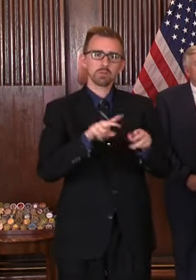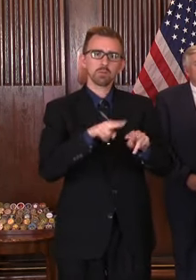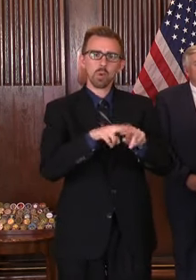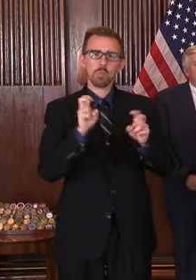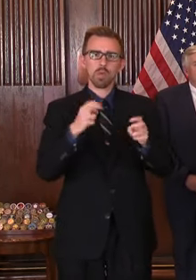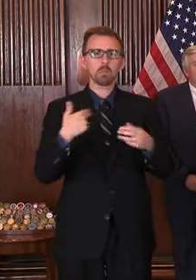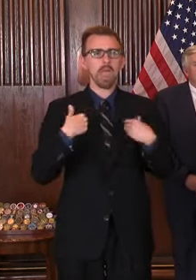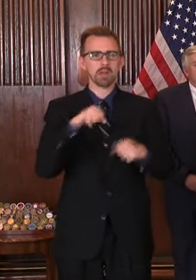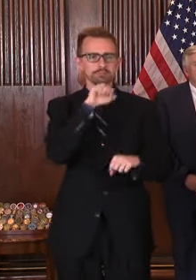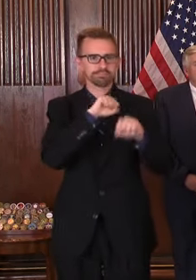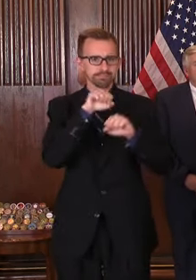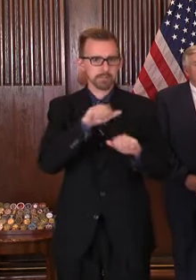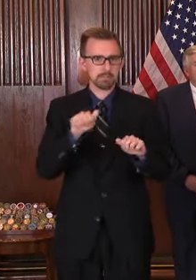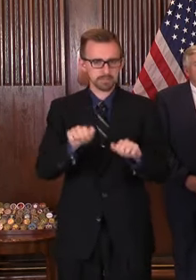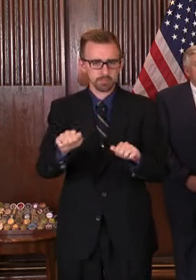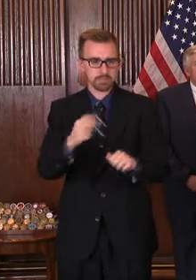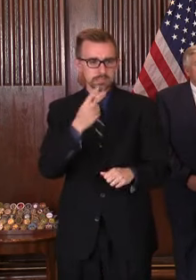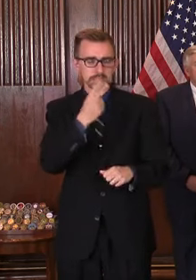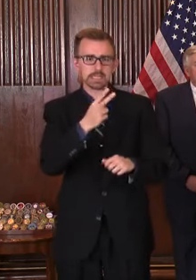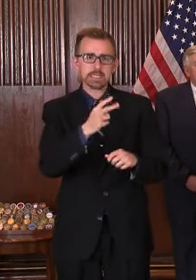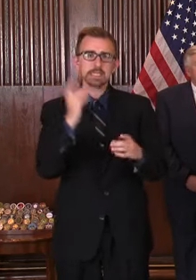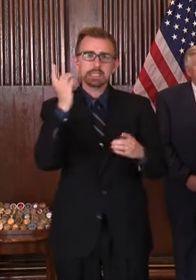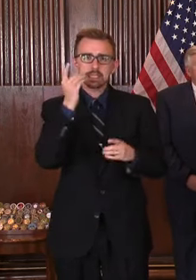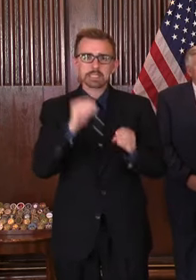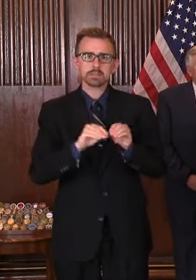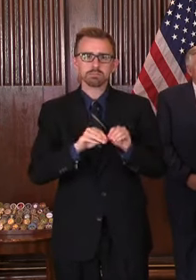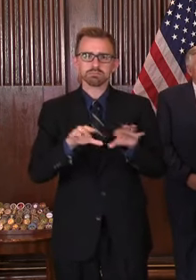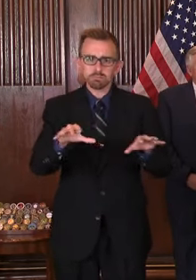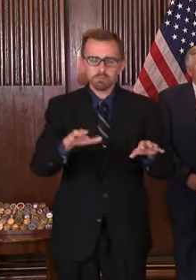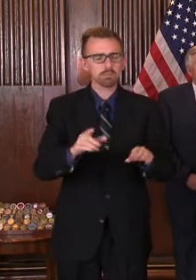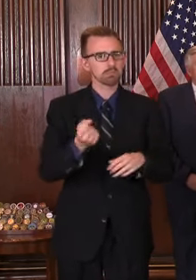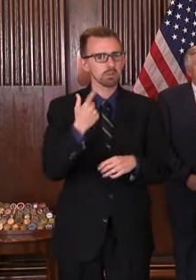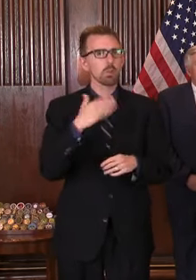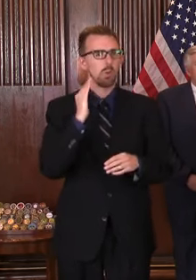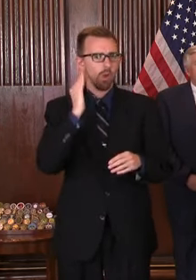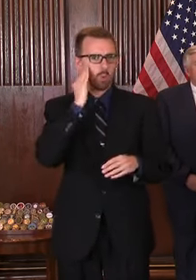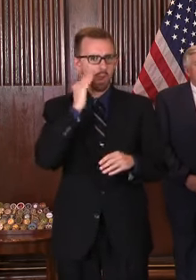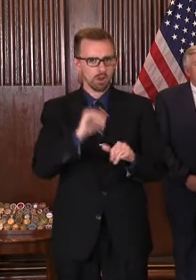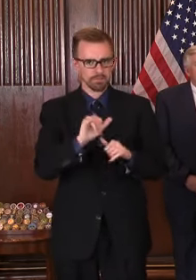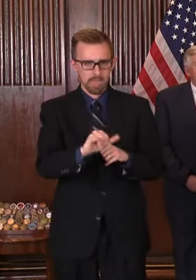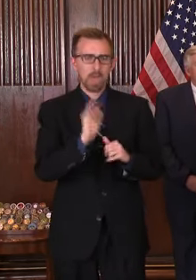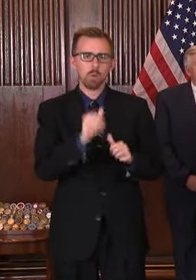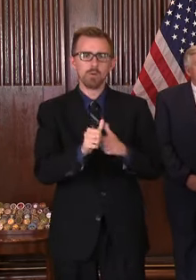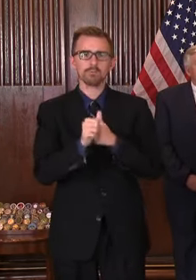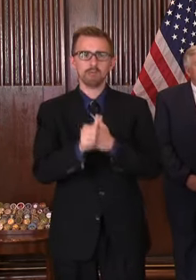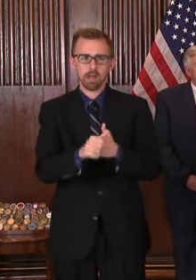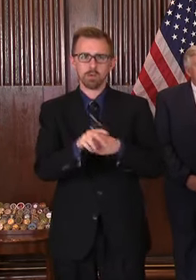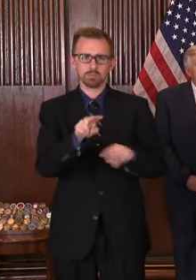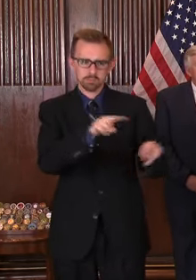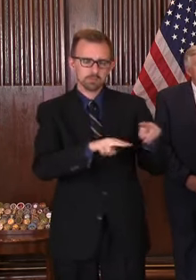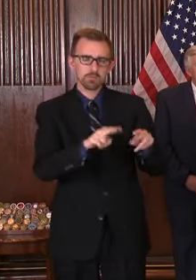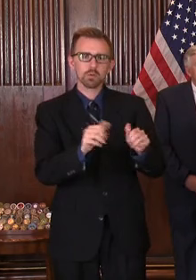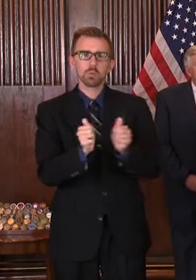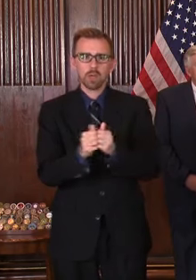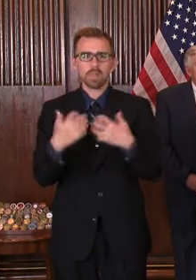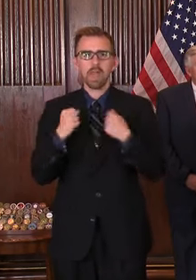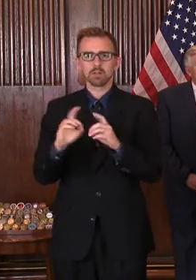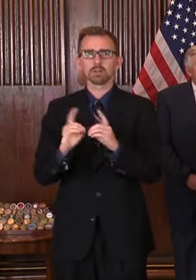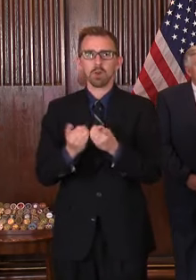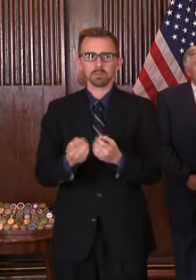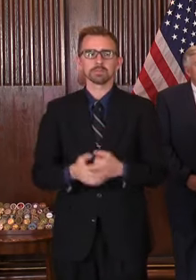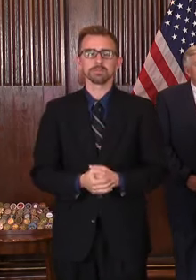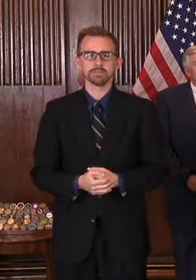in the road. We may see blips in disease, but we're going to be aware of those and we're following those along with the health departments. And